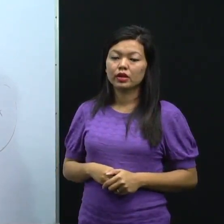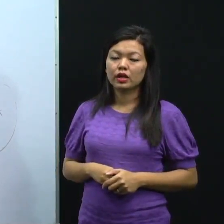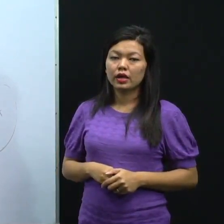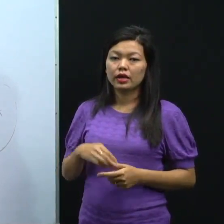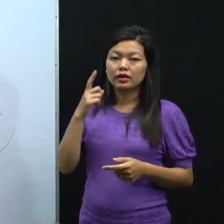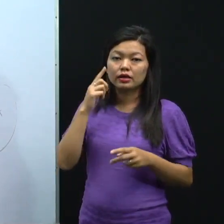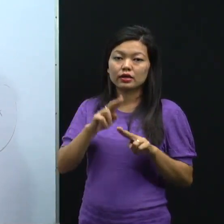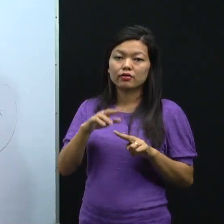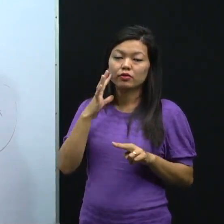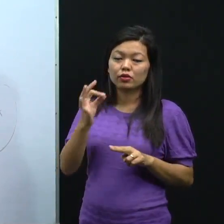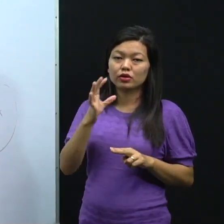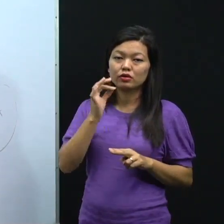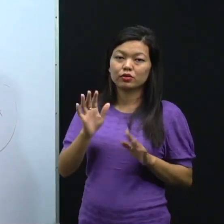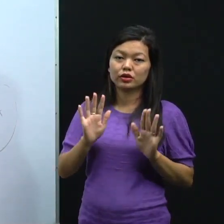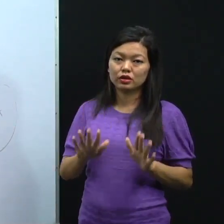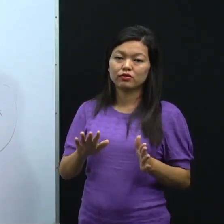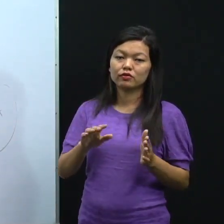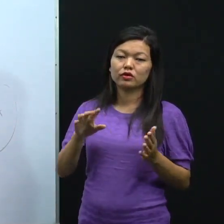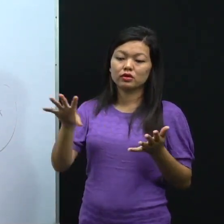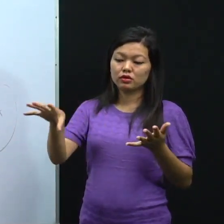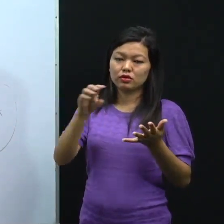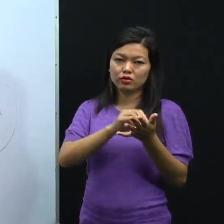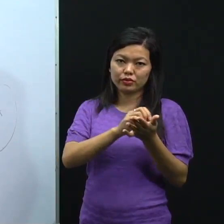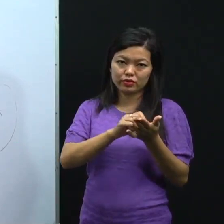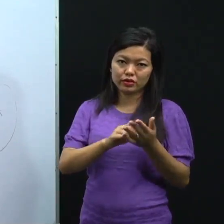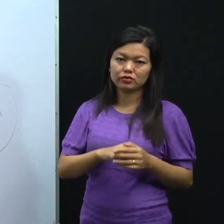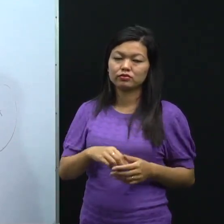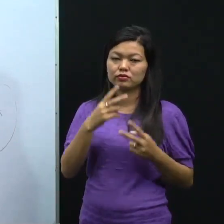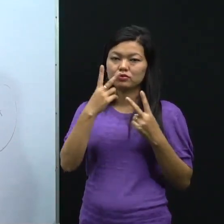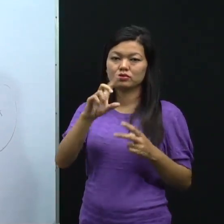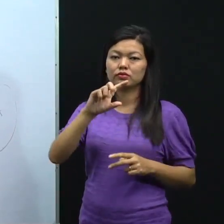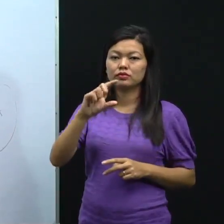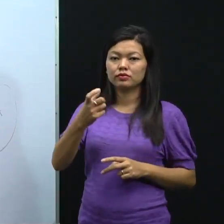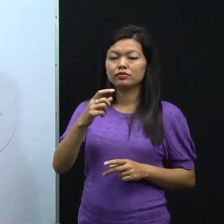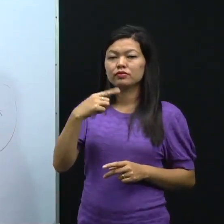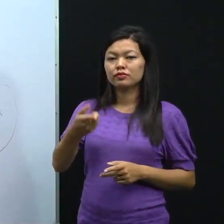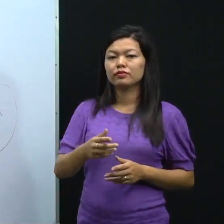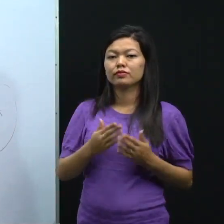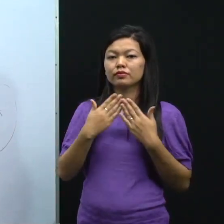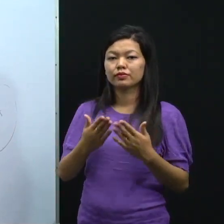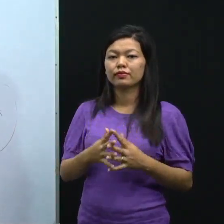down whatever we have discussed. Clear? So I'll see you in the next class. Thank you so much, students.